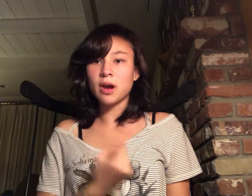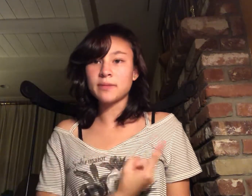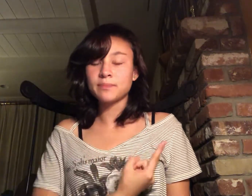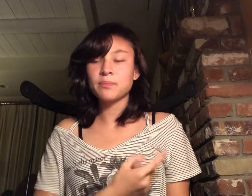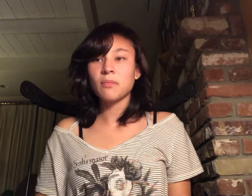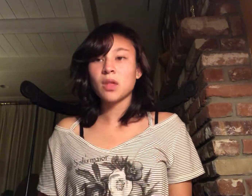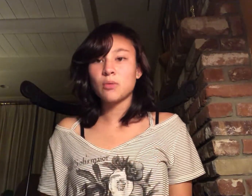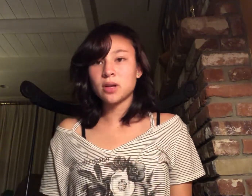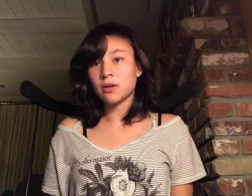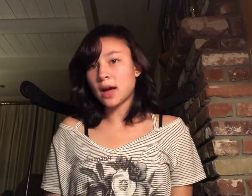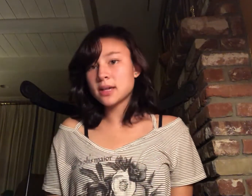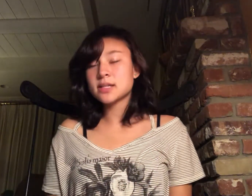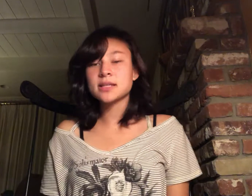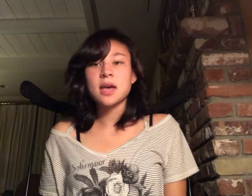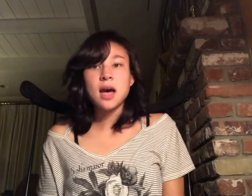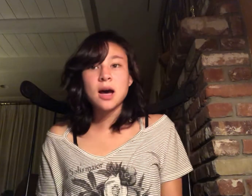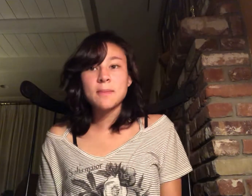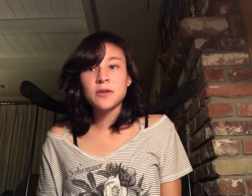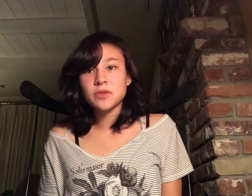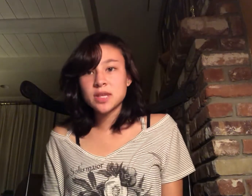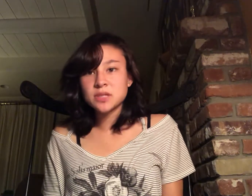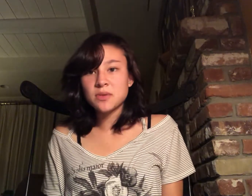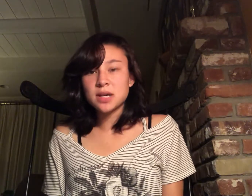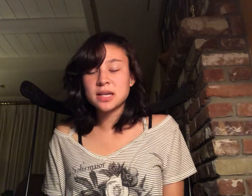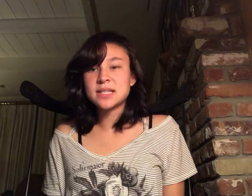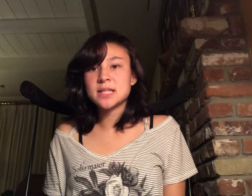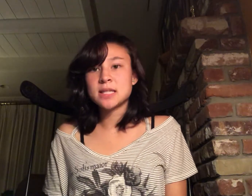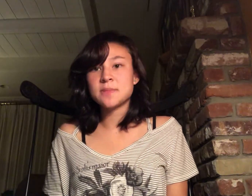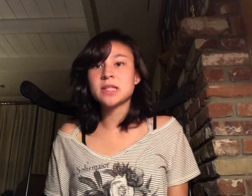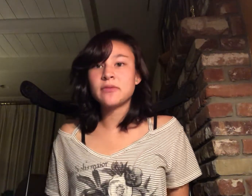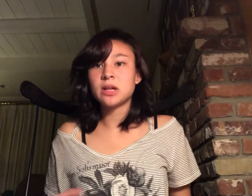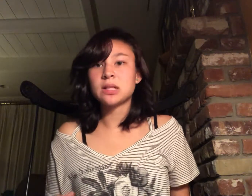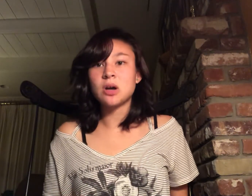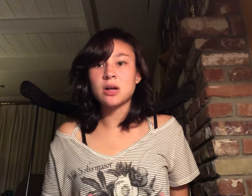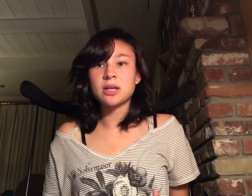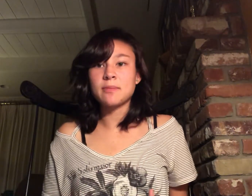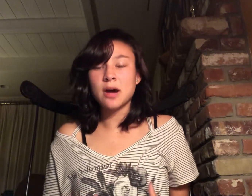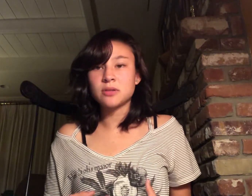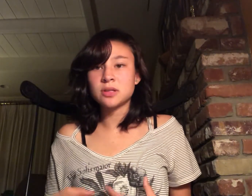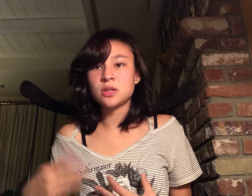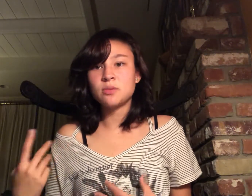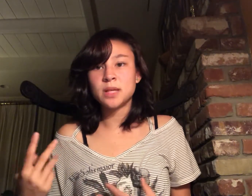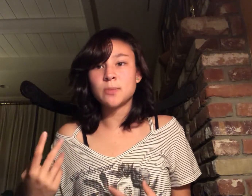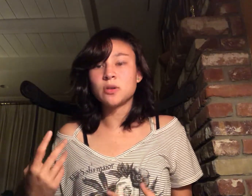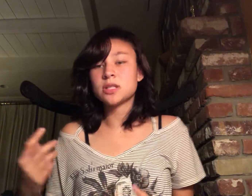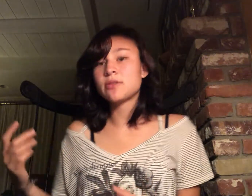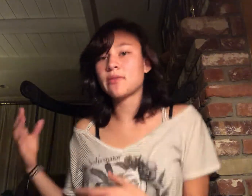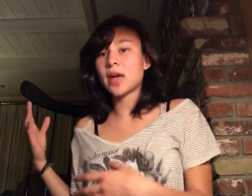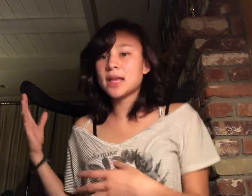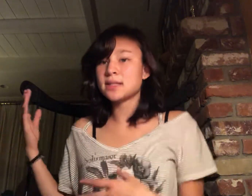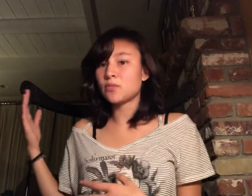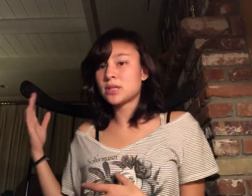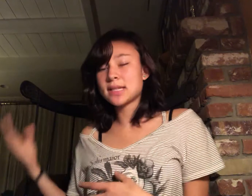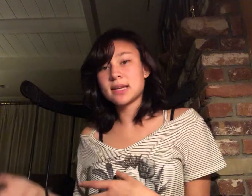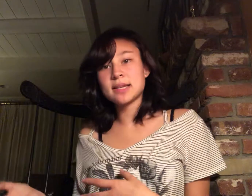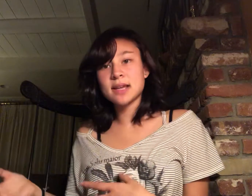one, we or us. But for this one, it's specifically talking about two people. So if I had someone standing next to